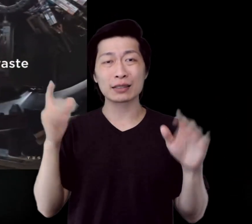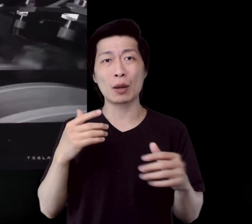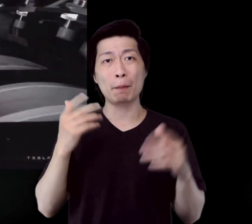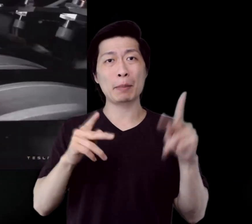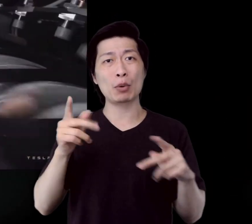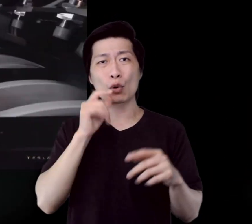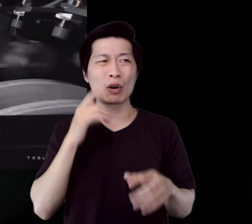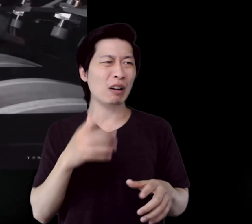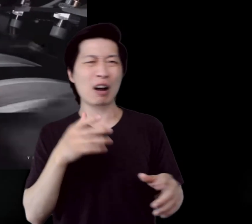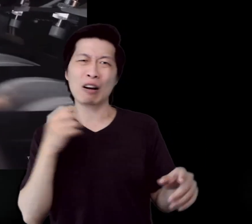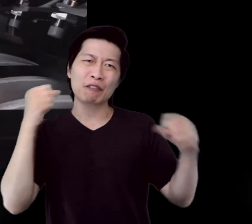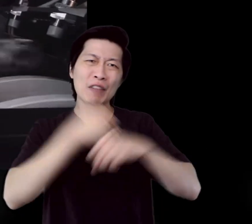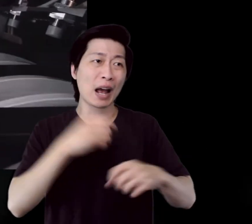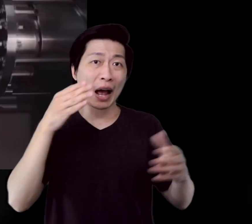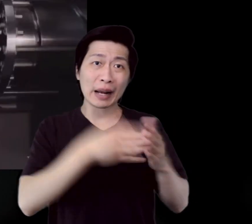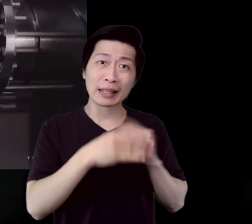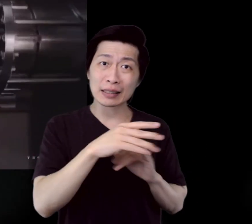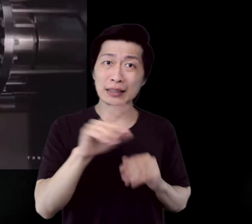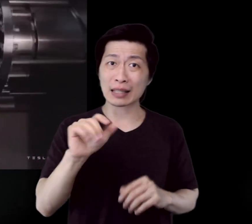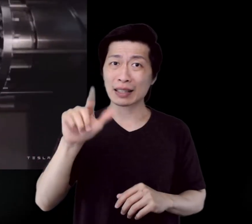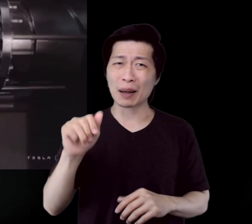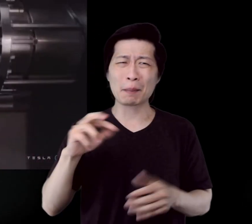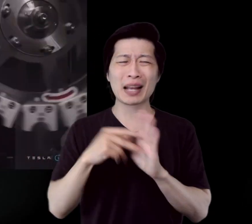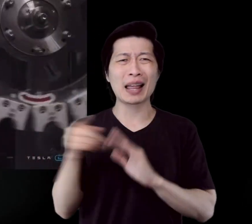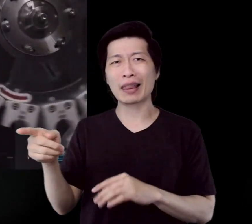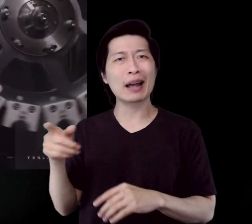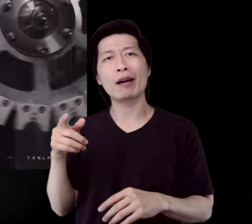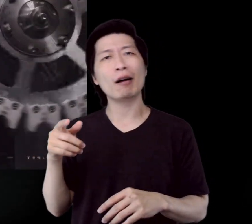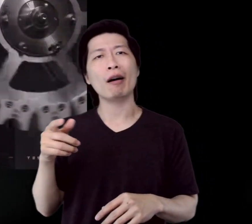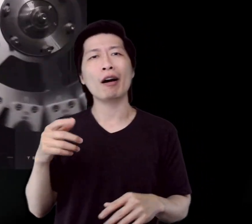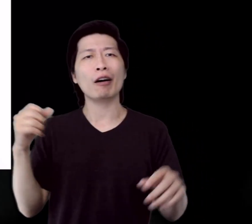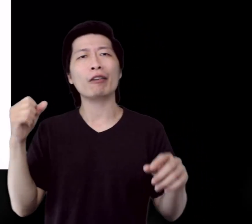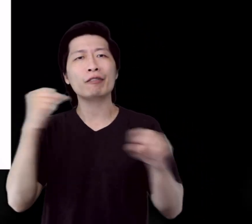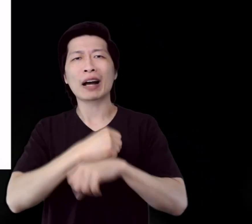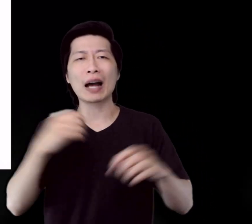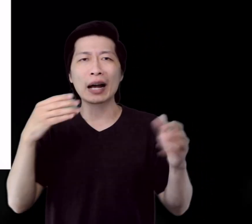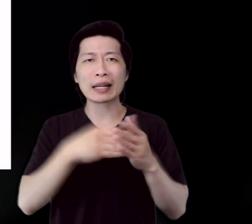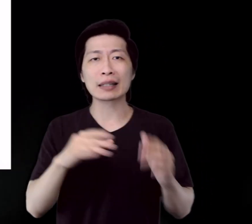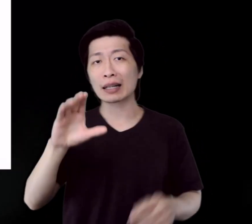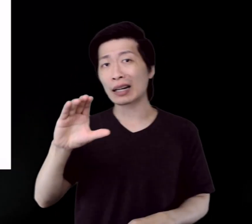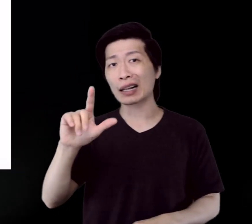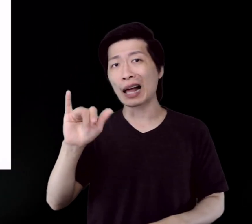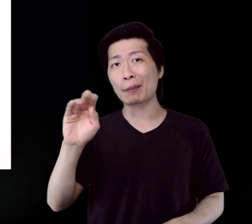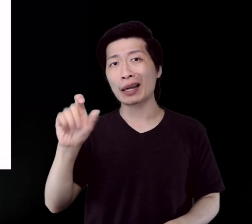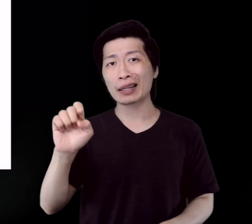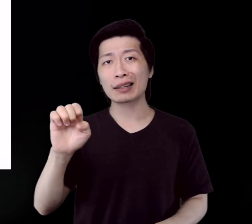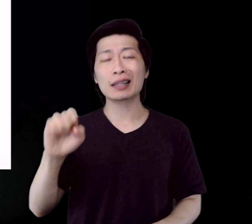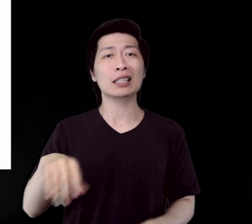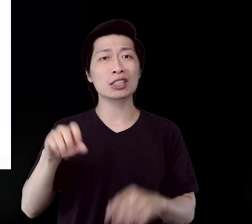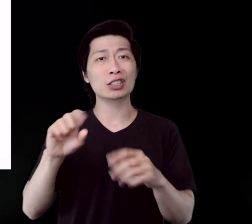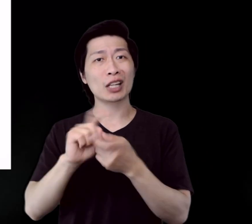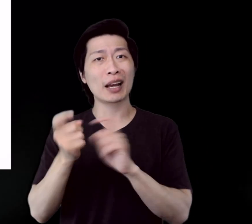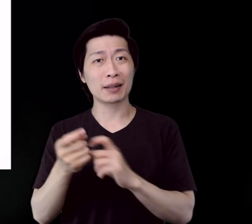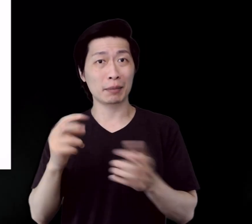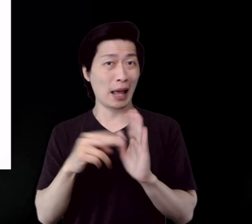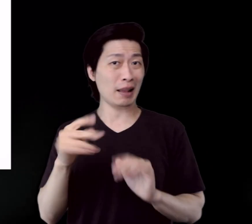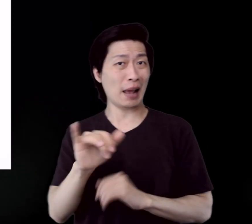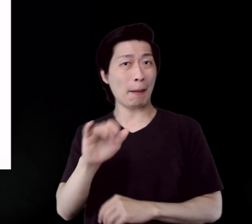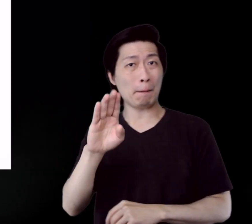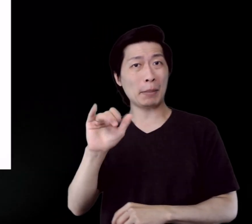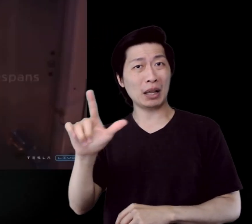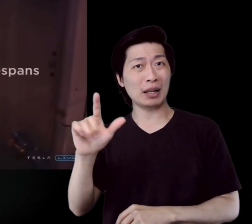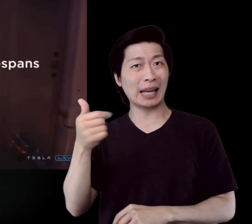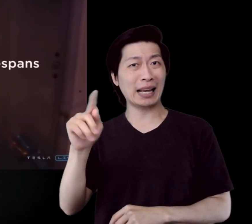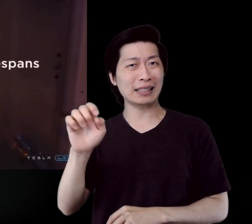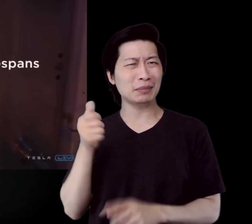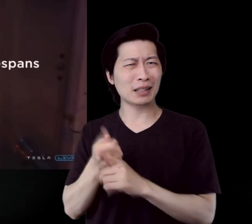with short positions are really fighting against the climate change. Like Bill Gates that has a $500 million